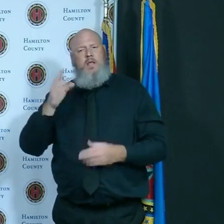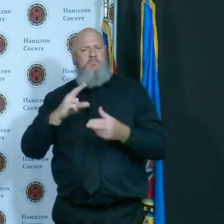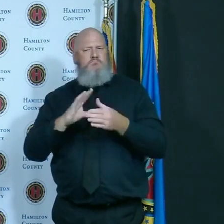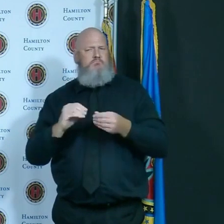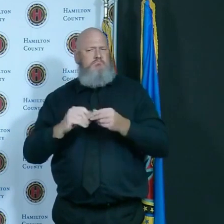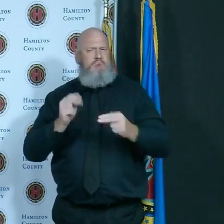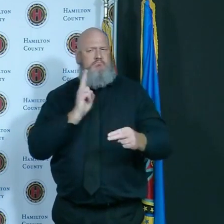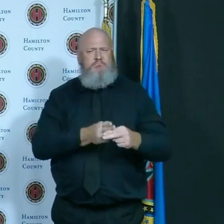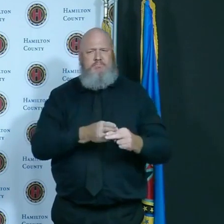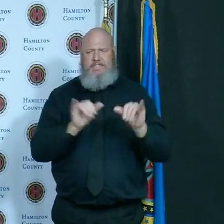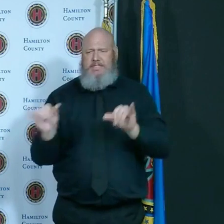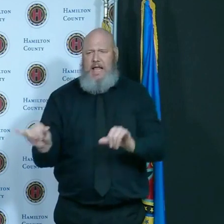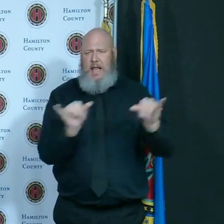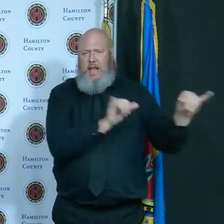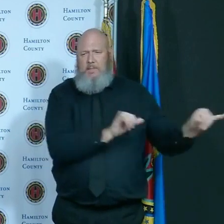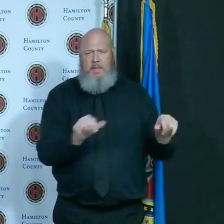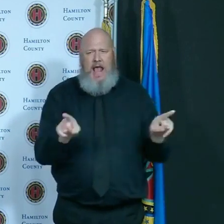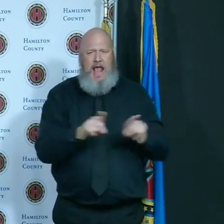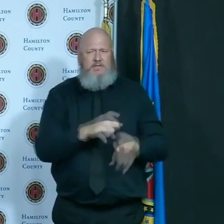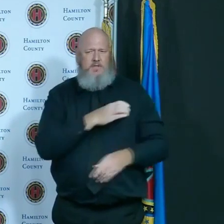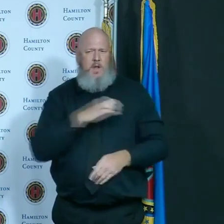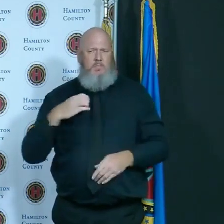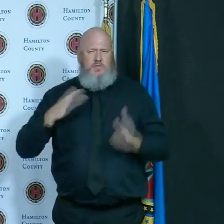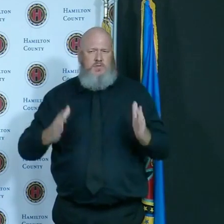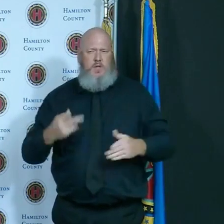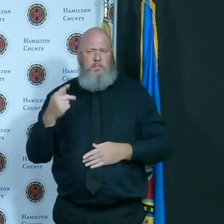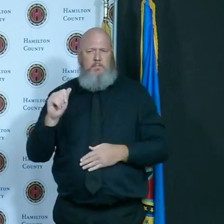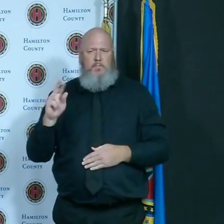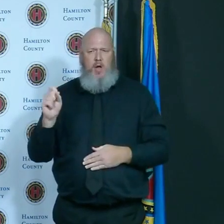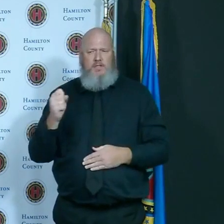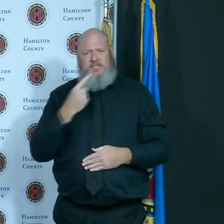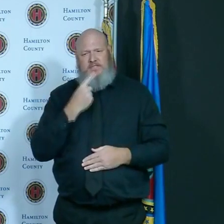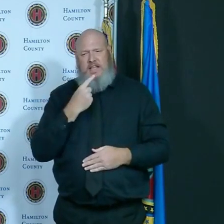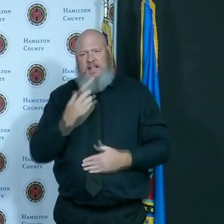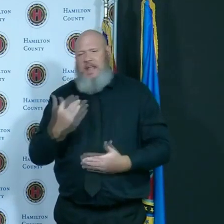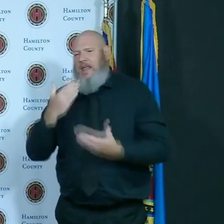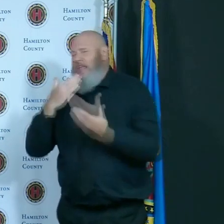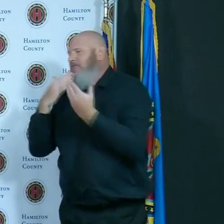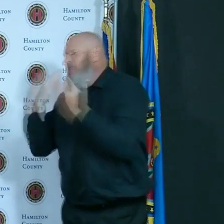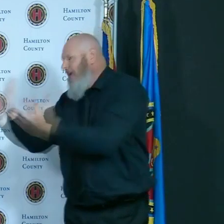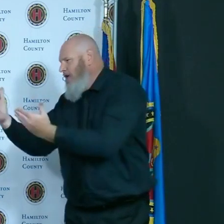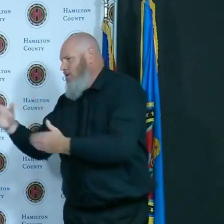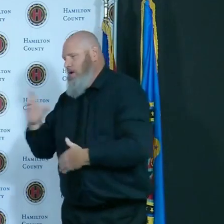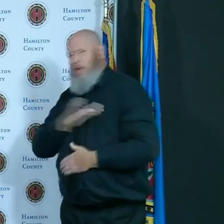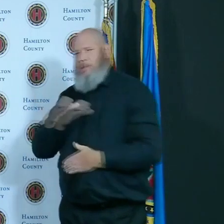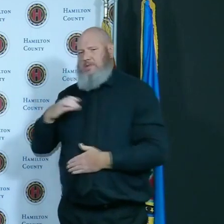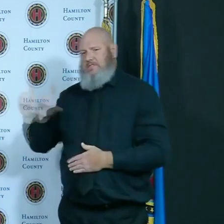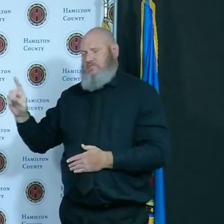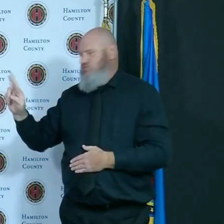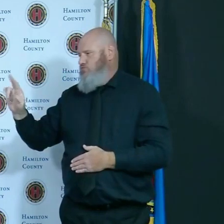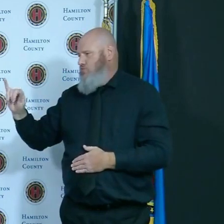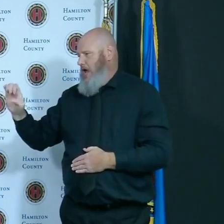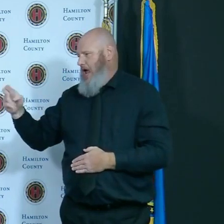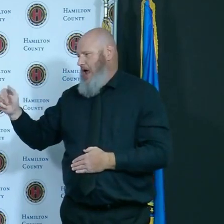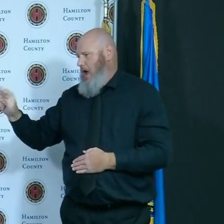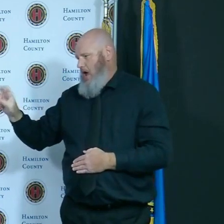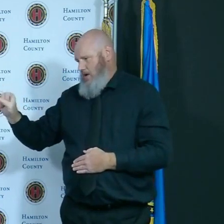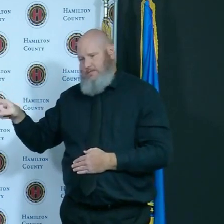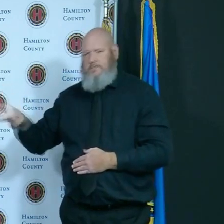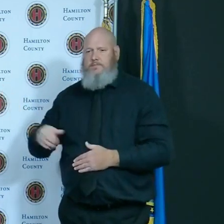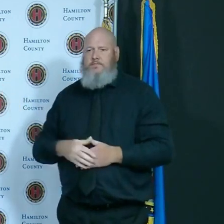shared, and I thank Commissioner Dreihaus for inviting me here, as well as Commissioner Dumas.